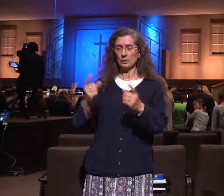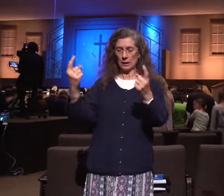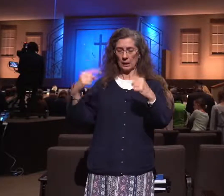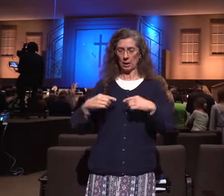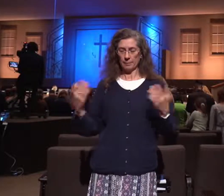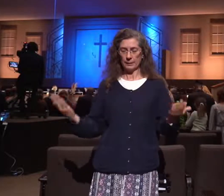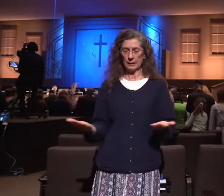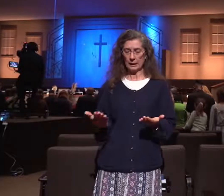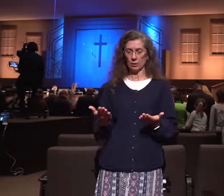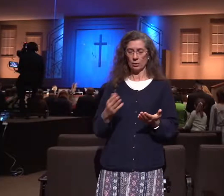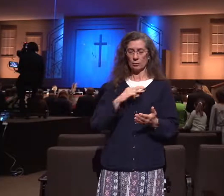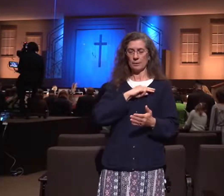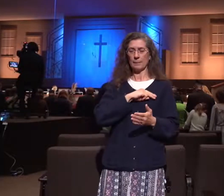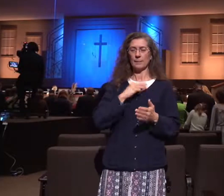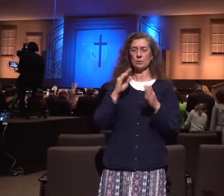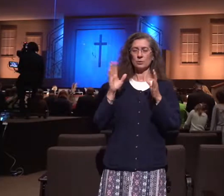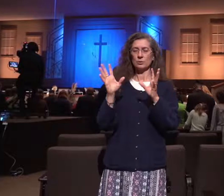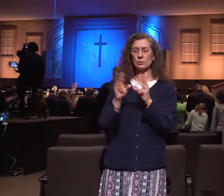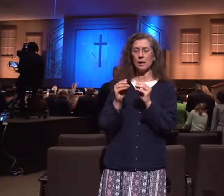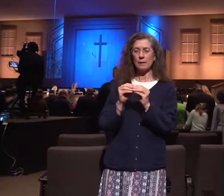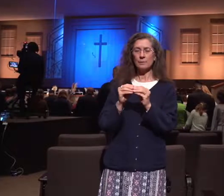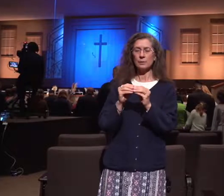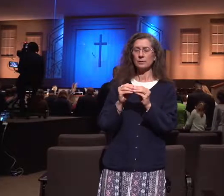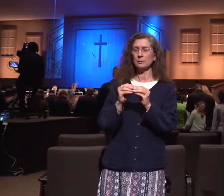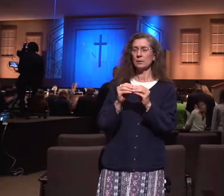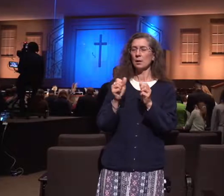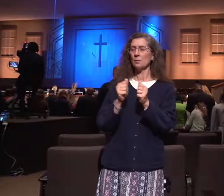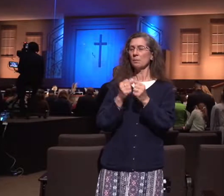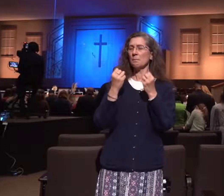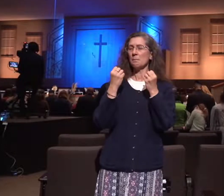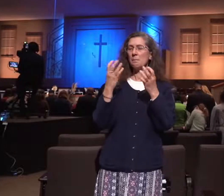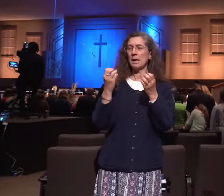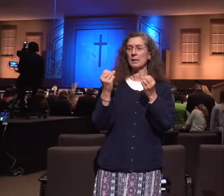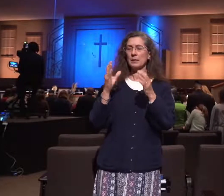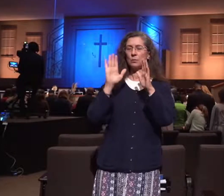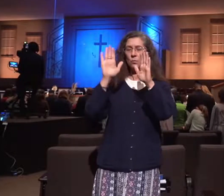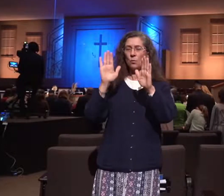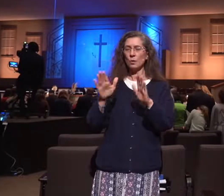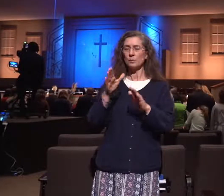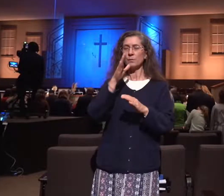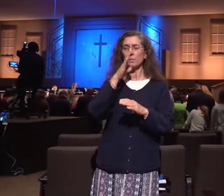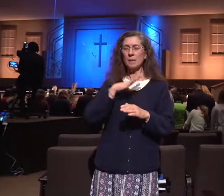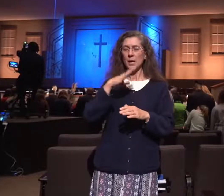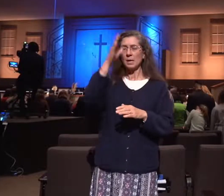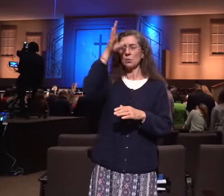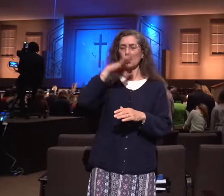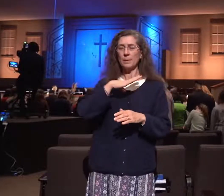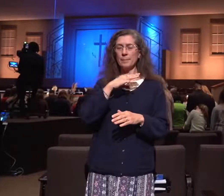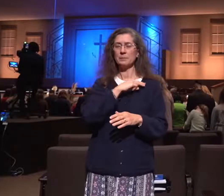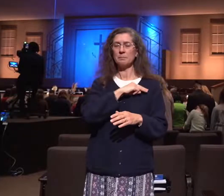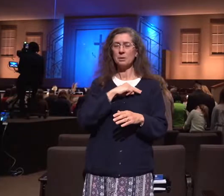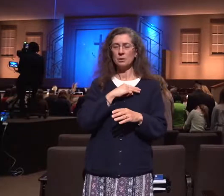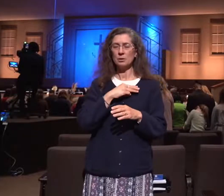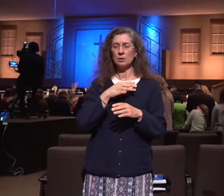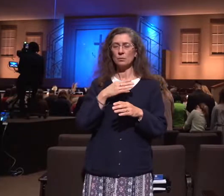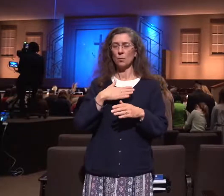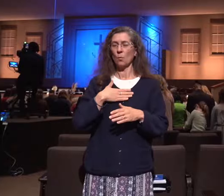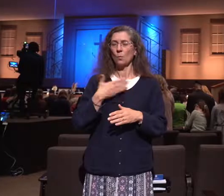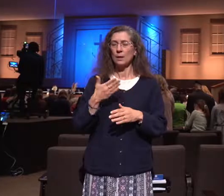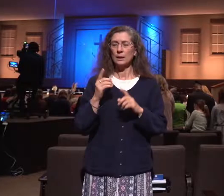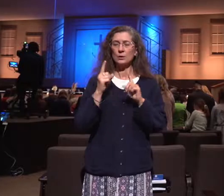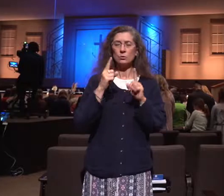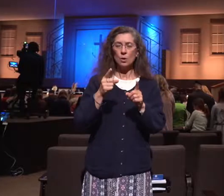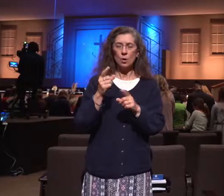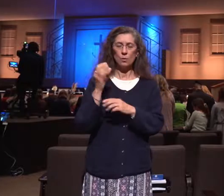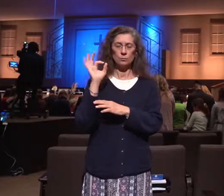great mission conference with so many wonderful men and women have given their lives to go around the world to preach the